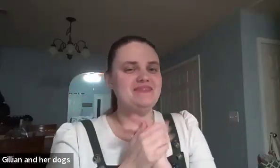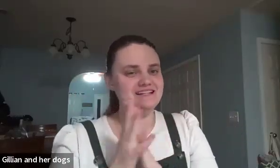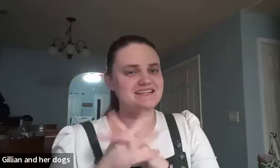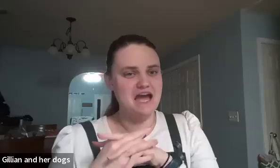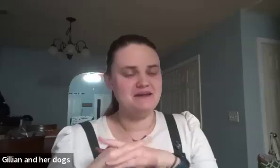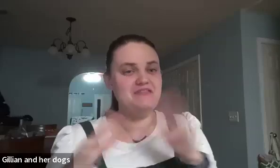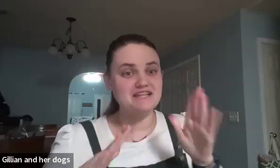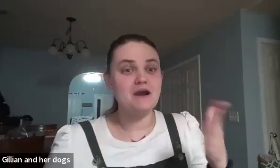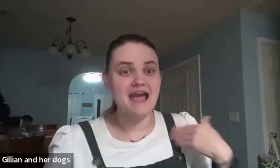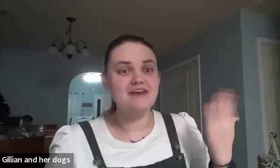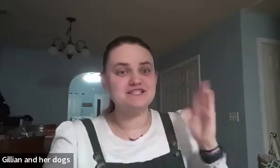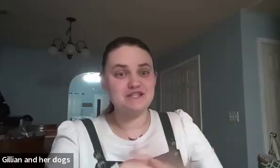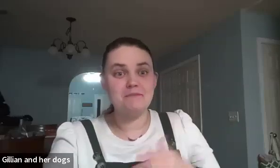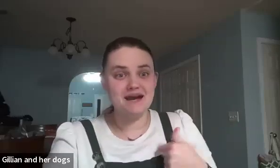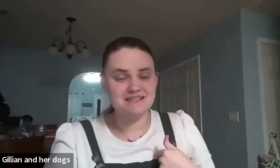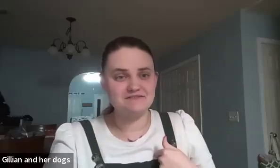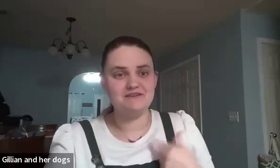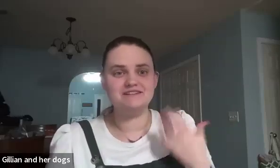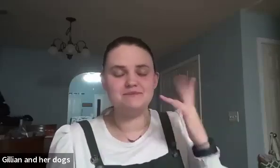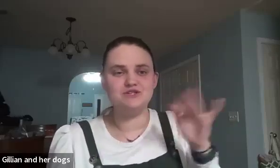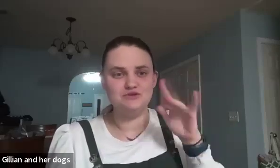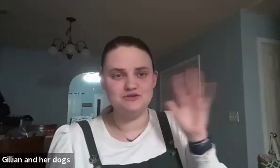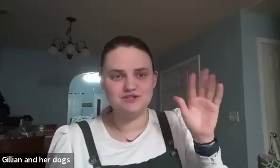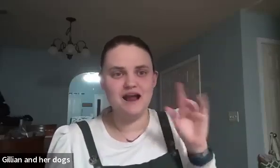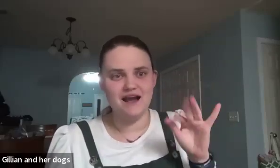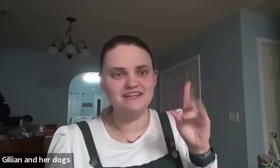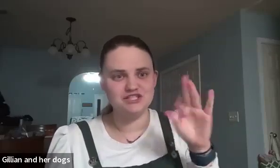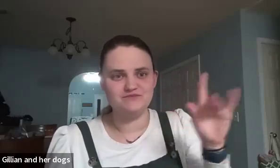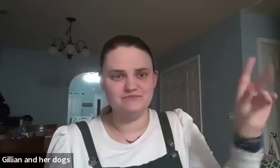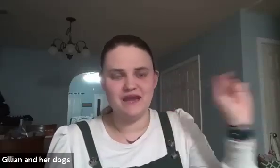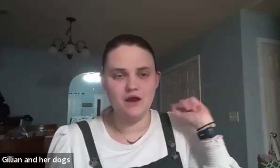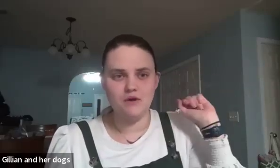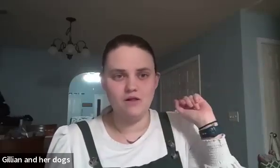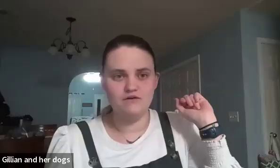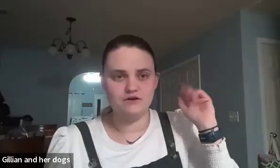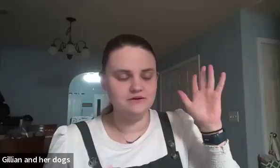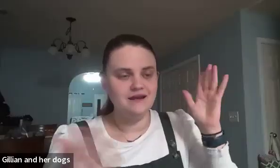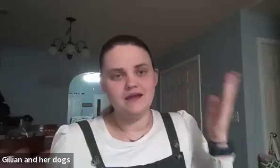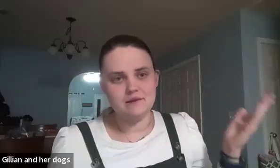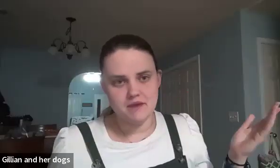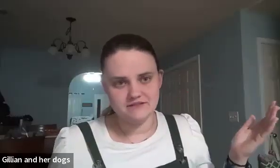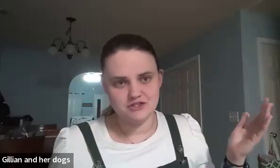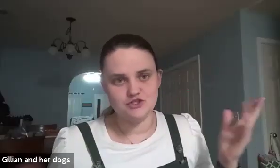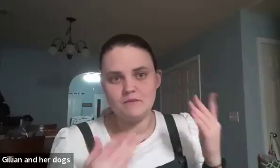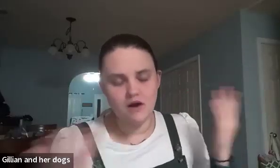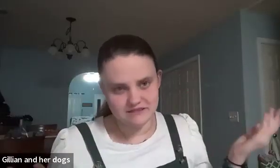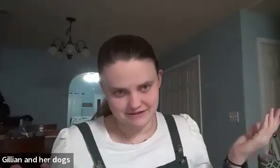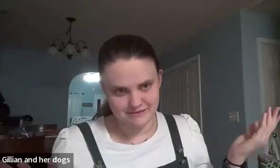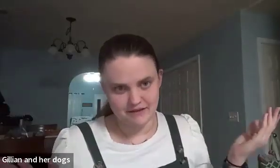That does happen. And that's where I have to slow myself down because I'm so used to it. I can just count up all over. And I'm a math teacher, so I'm constantly